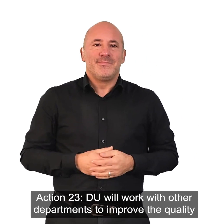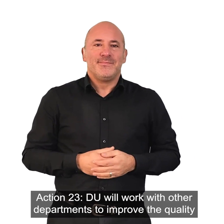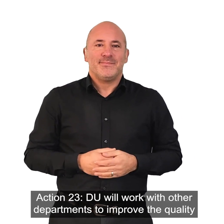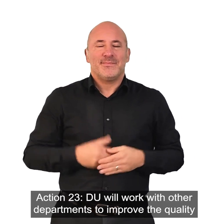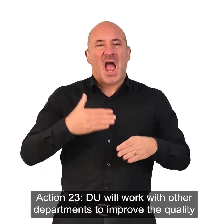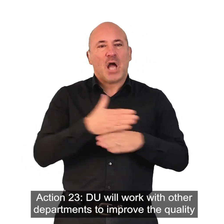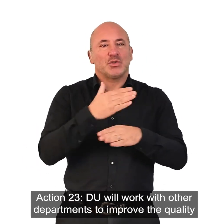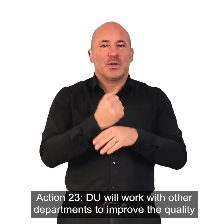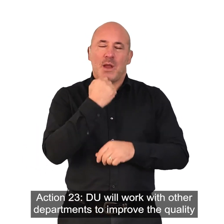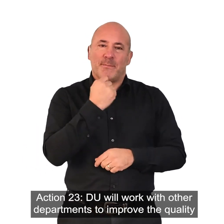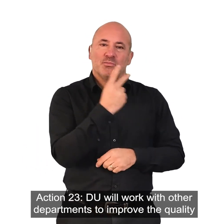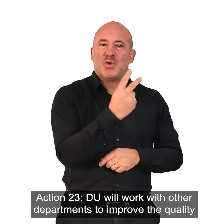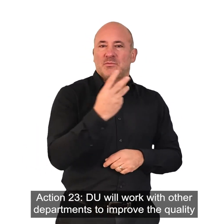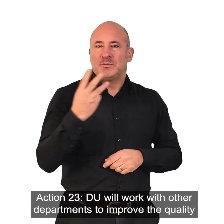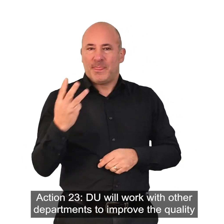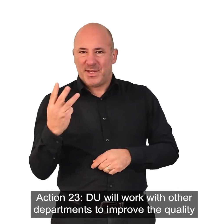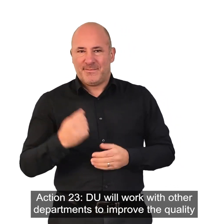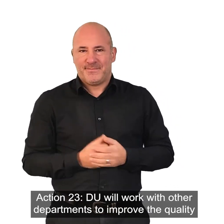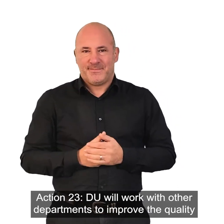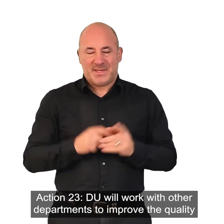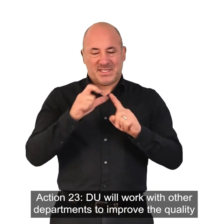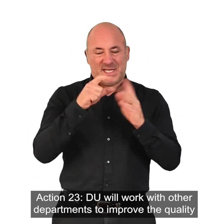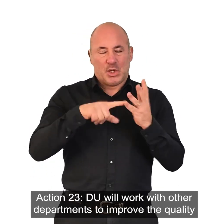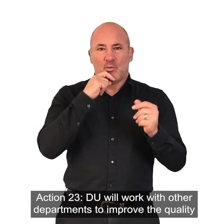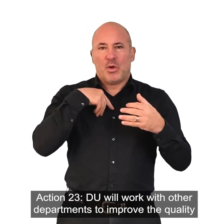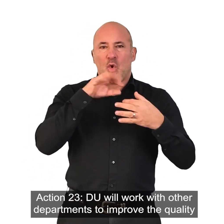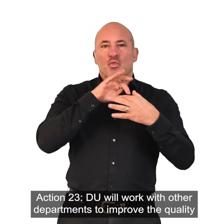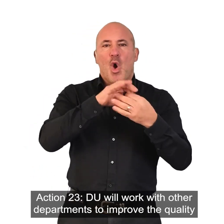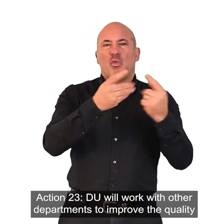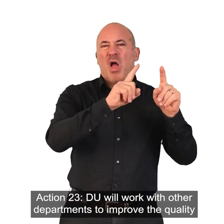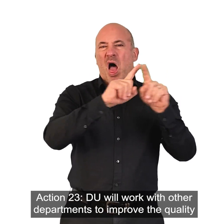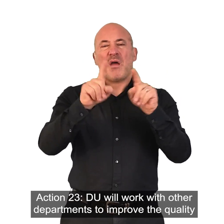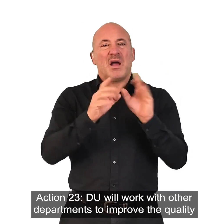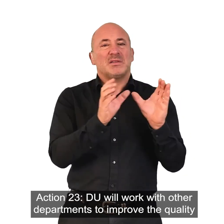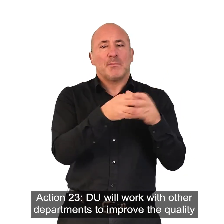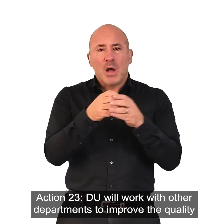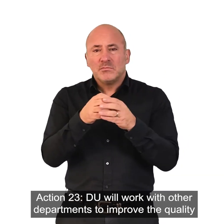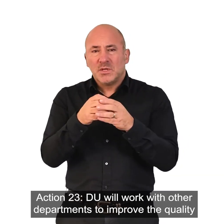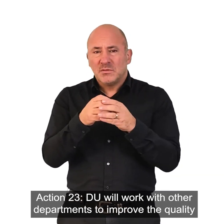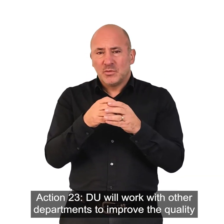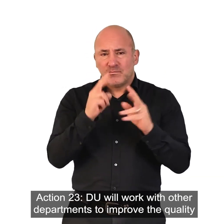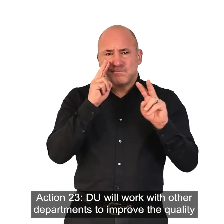Action 23. DU will work with other departments to improve the quality